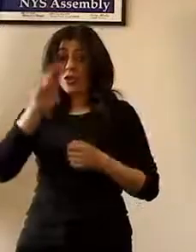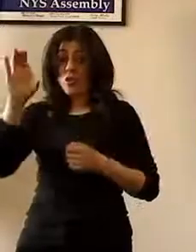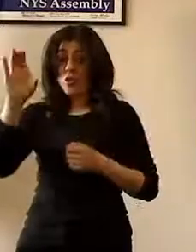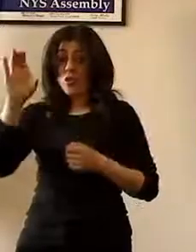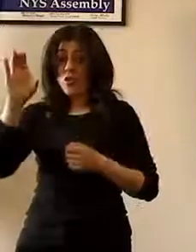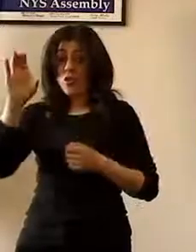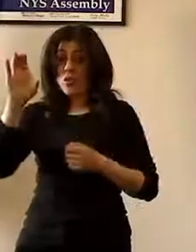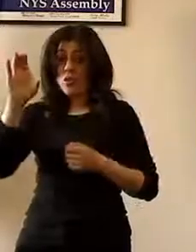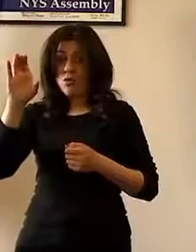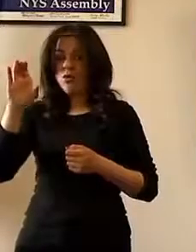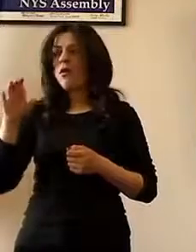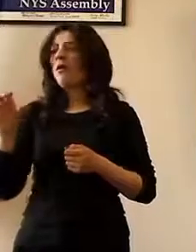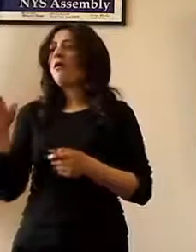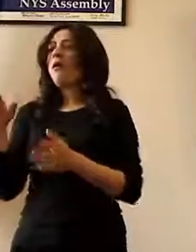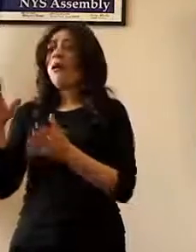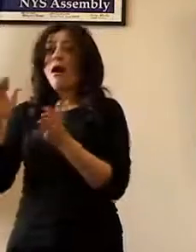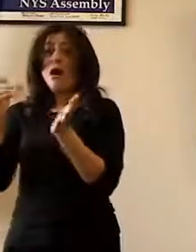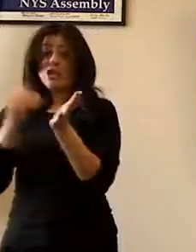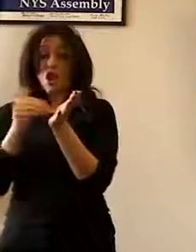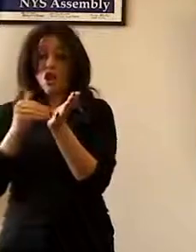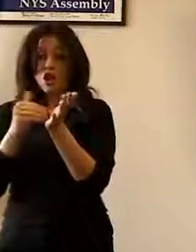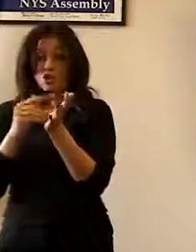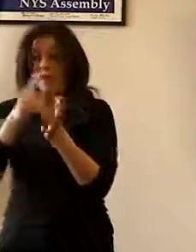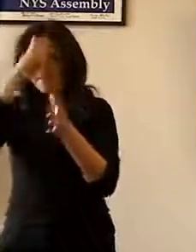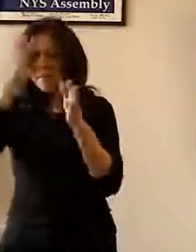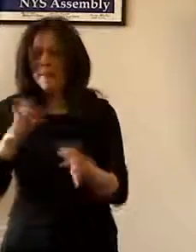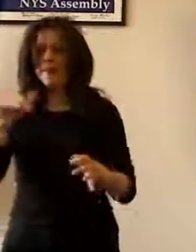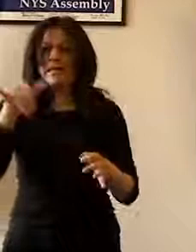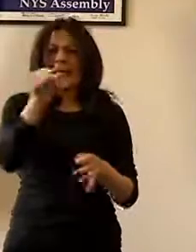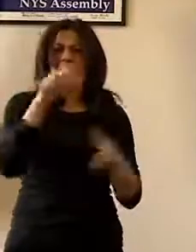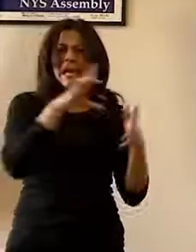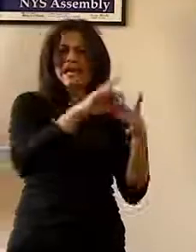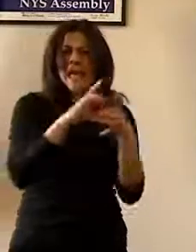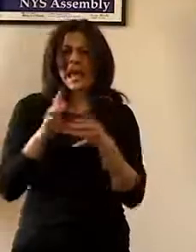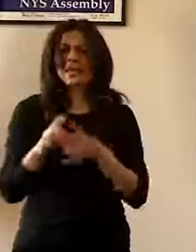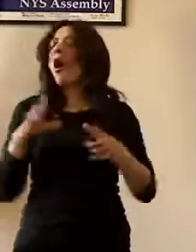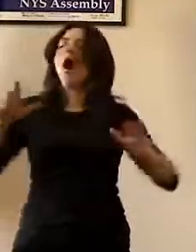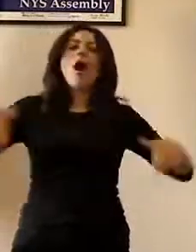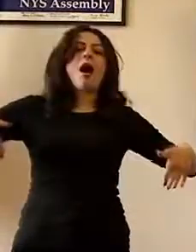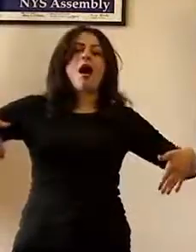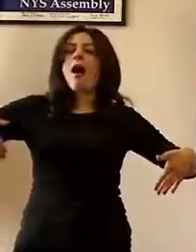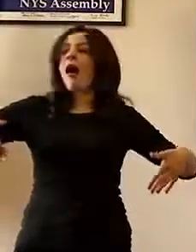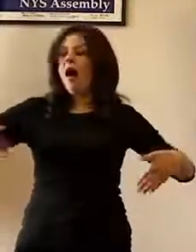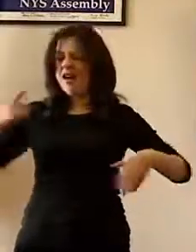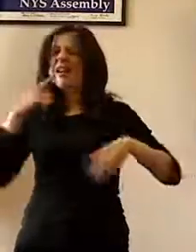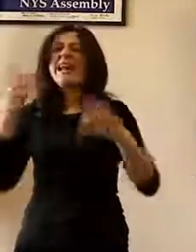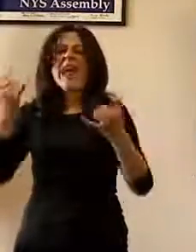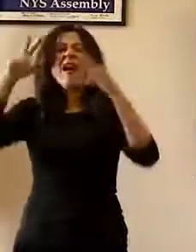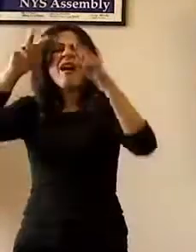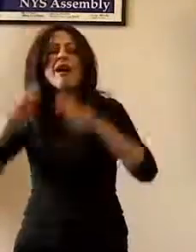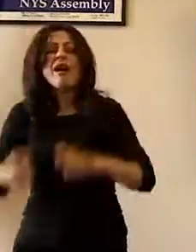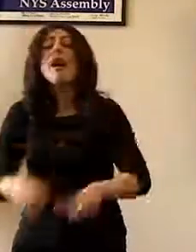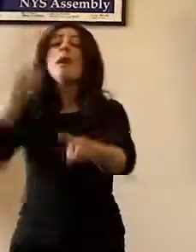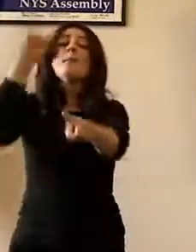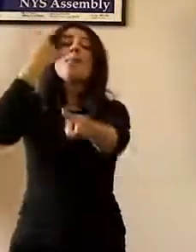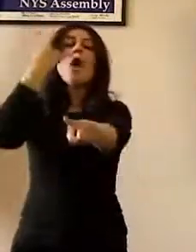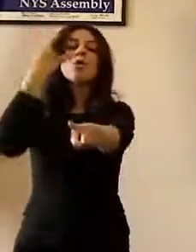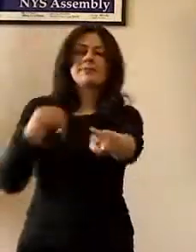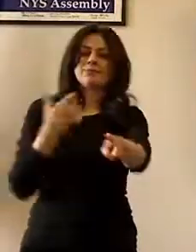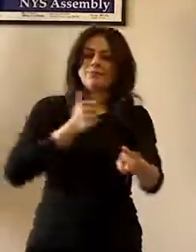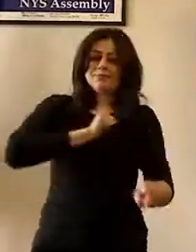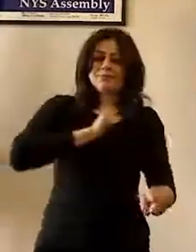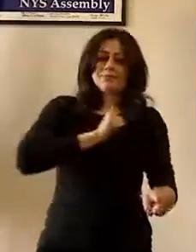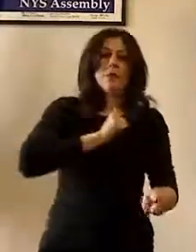been a definitive answer in any of that. But what is your advice if a woman is on birth control, had